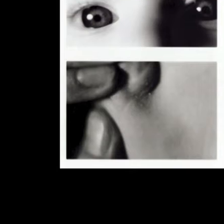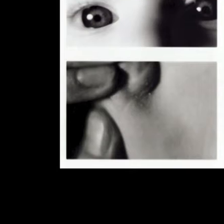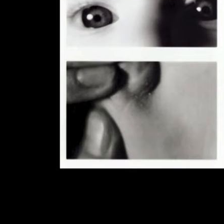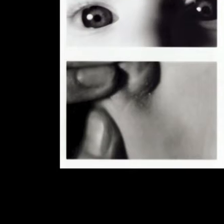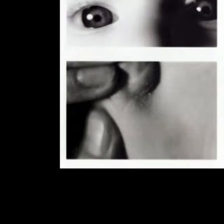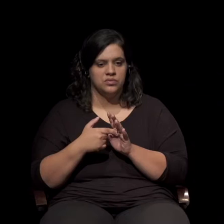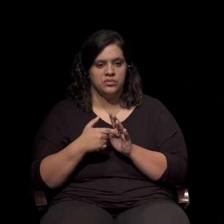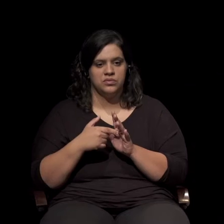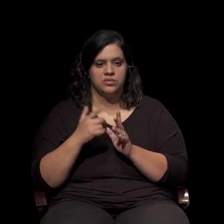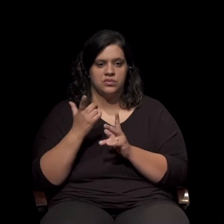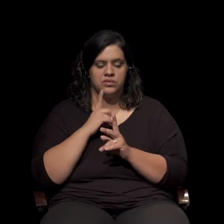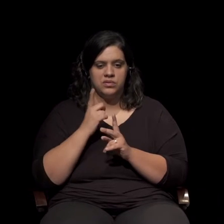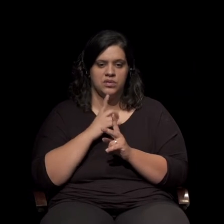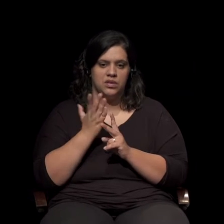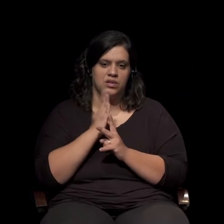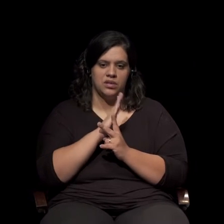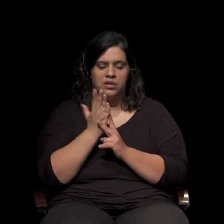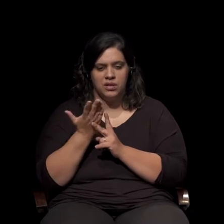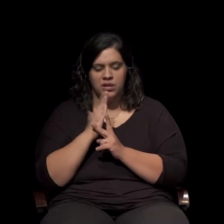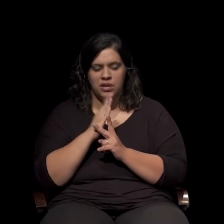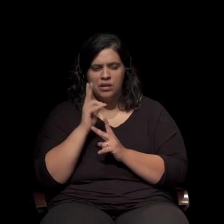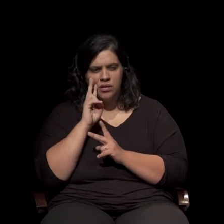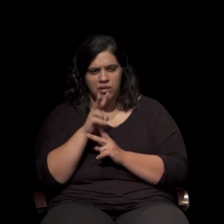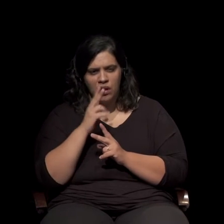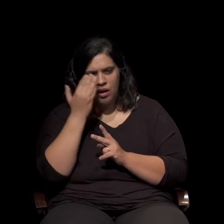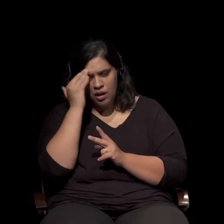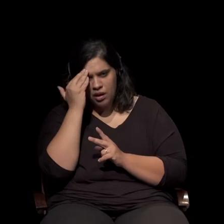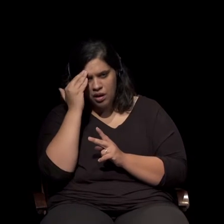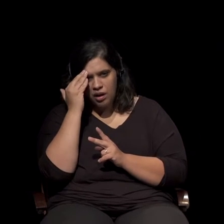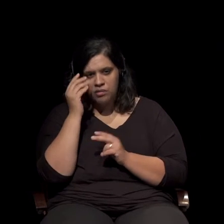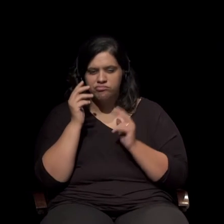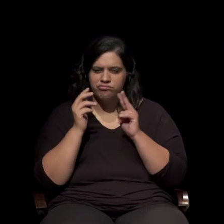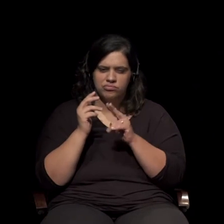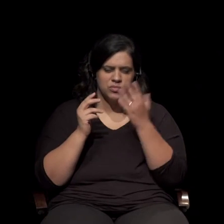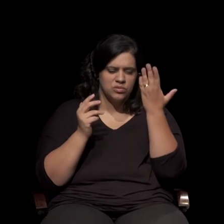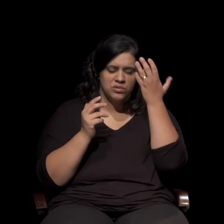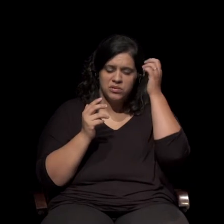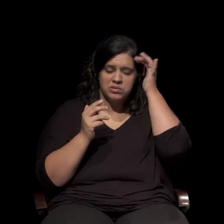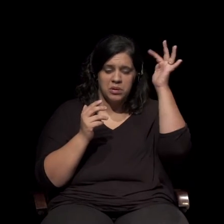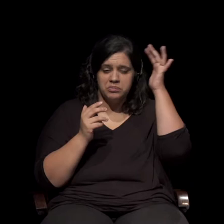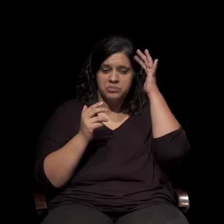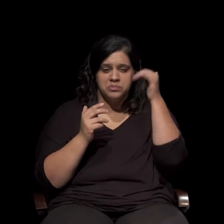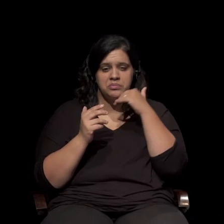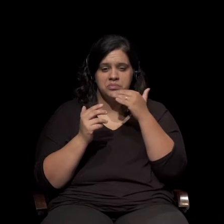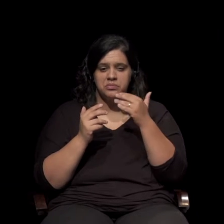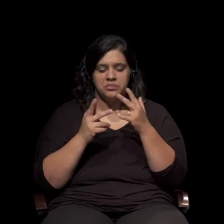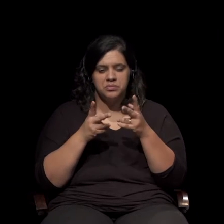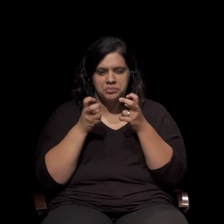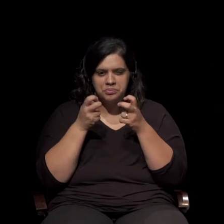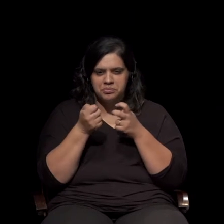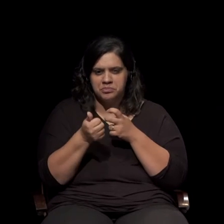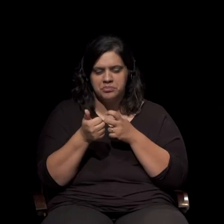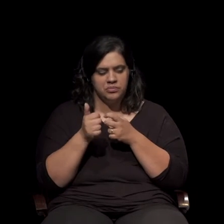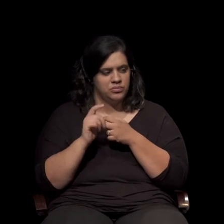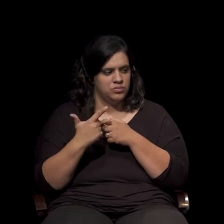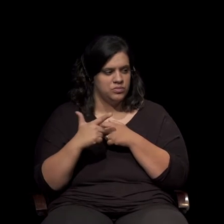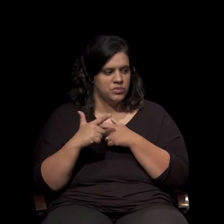unintelligible, one that is not easily acknowledged, but through the photograph can be grasped, if not